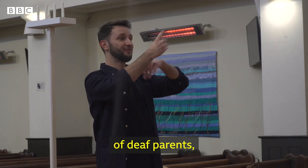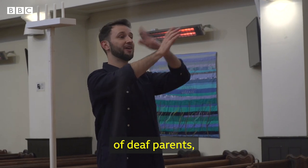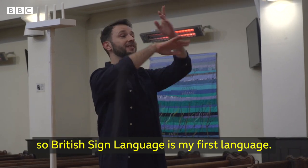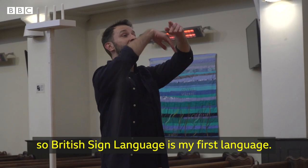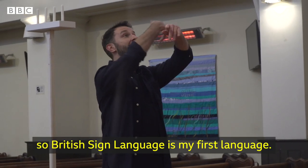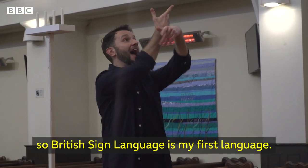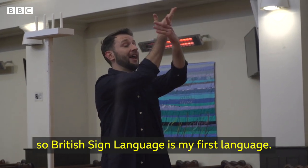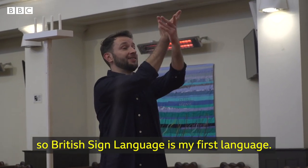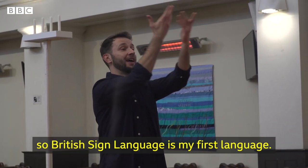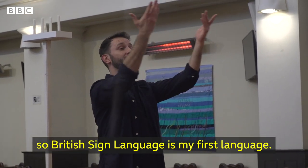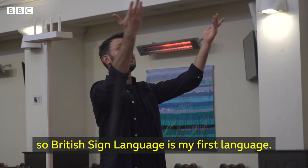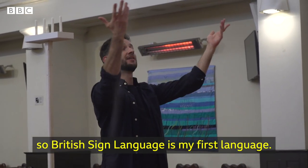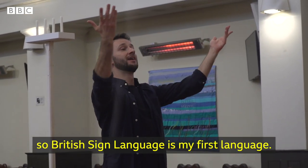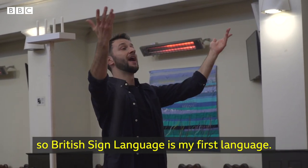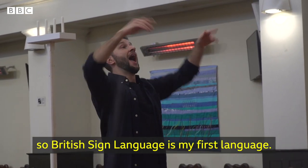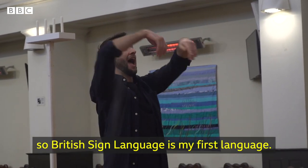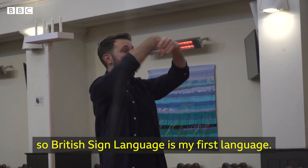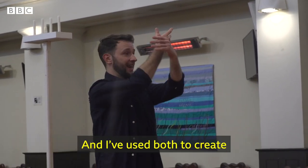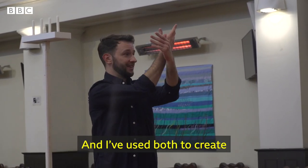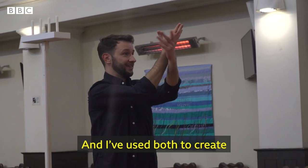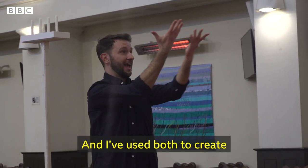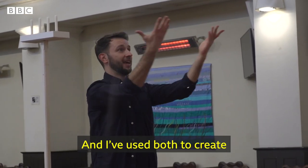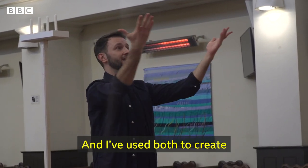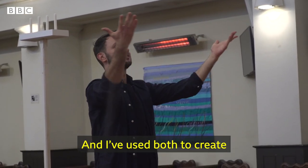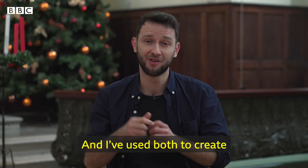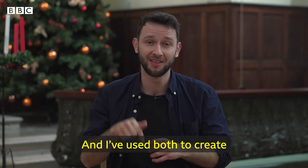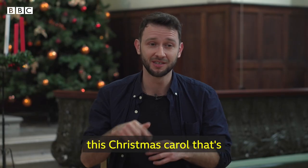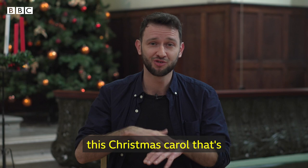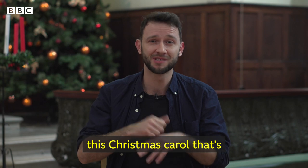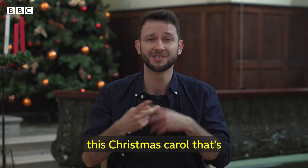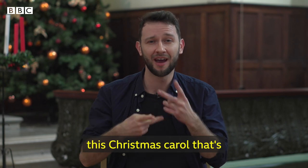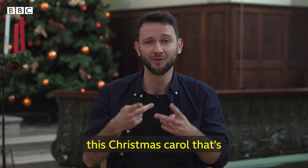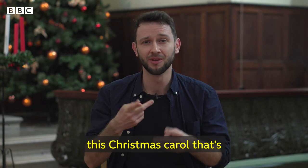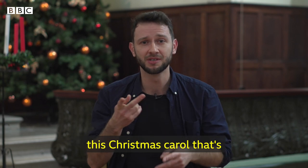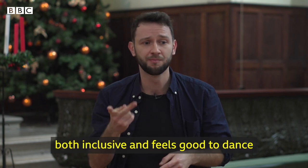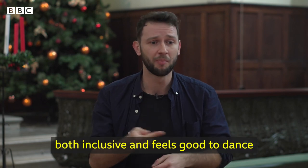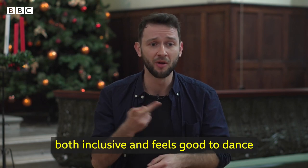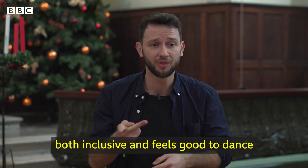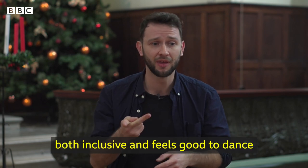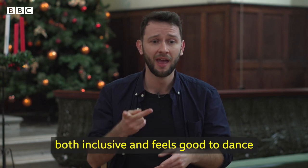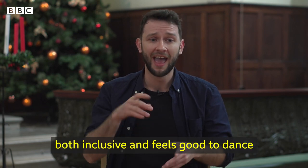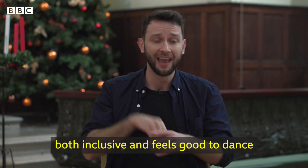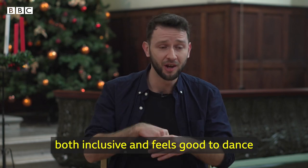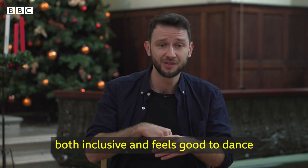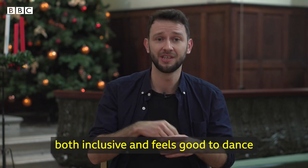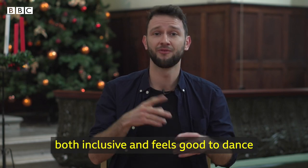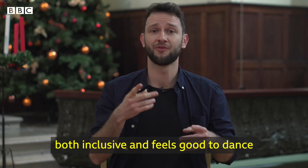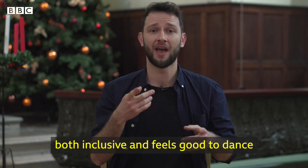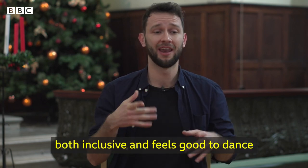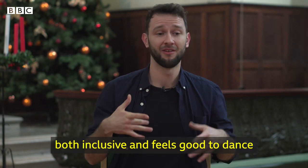parents, so British Sign Language is my first language, and I've used both to create this Christmas carol that's both inclusive and